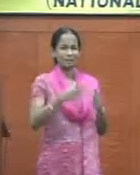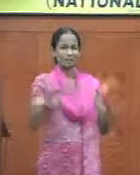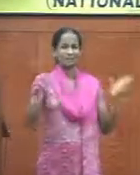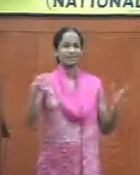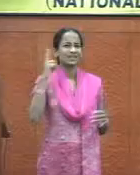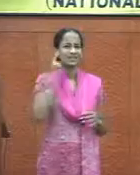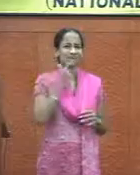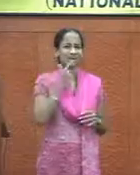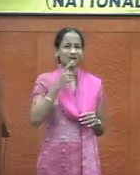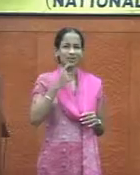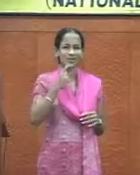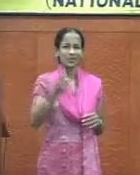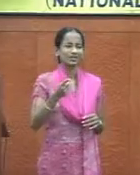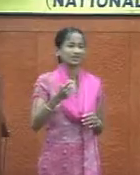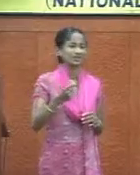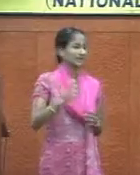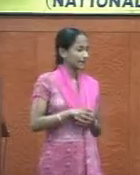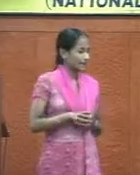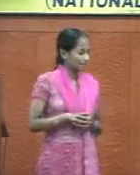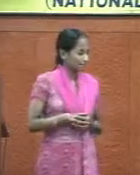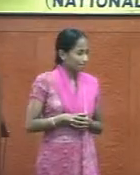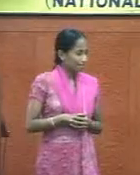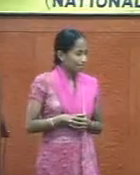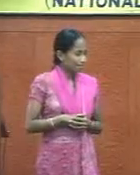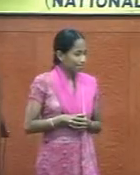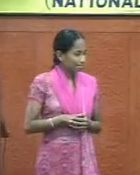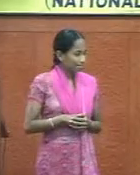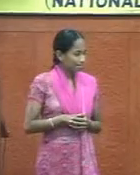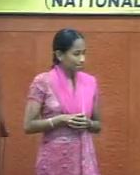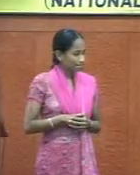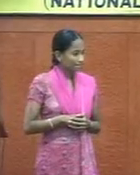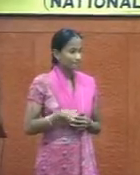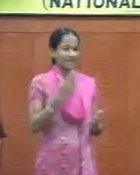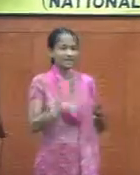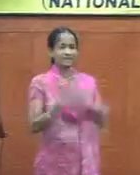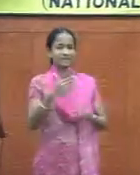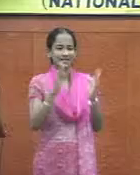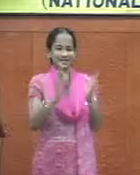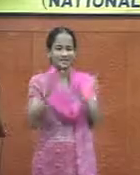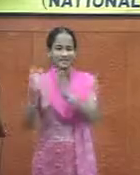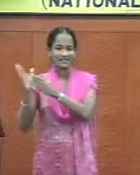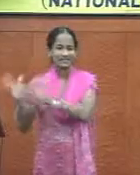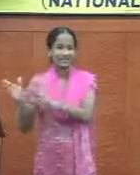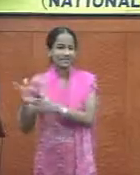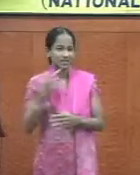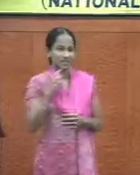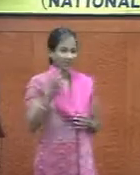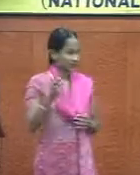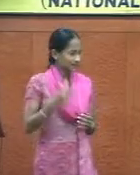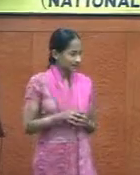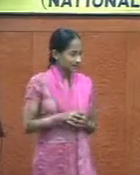know, in certain states, in certain places, the disability sector has been making